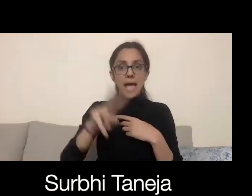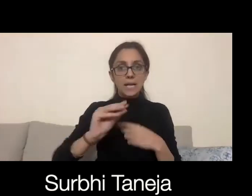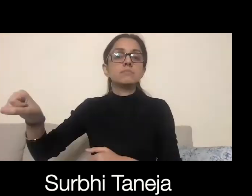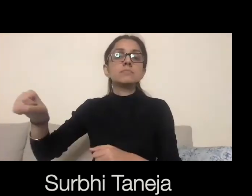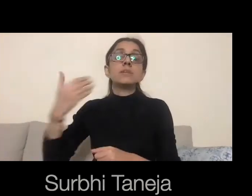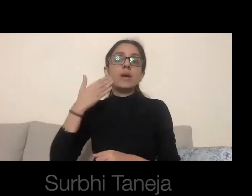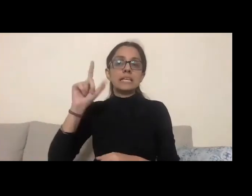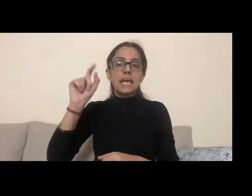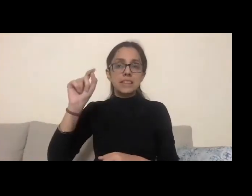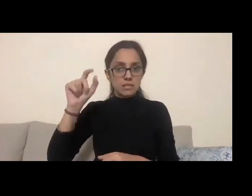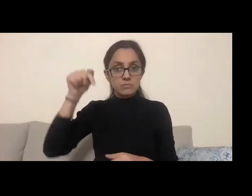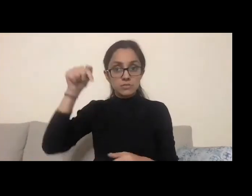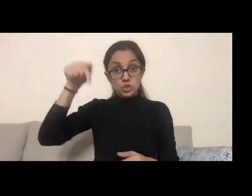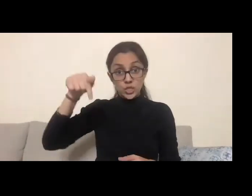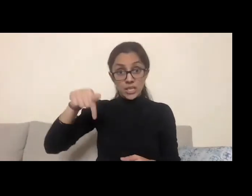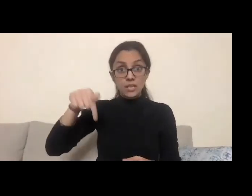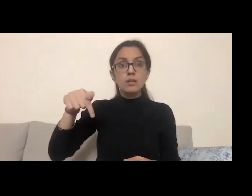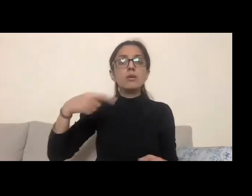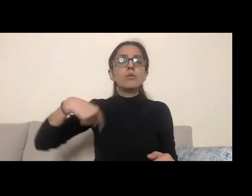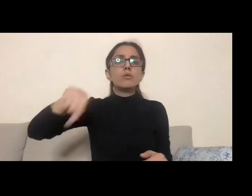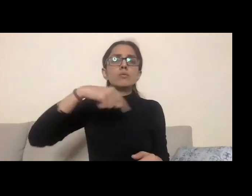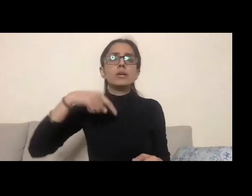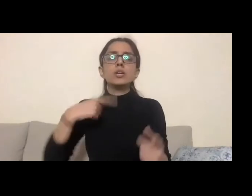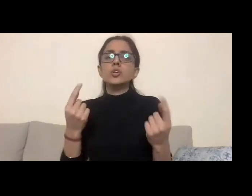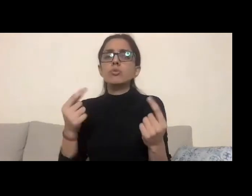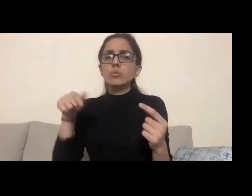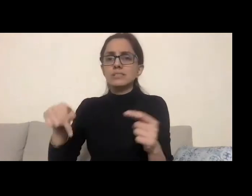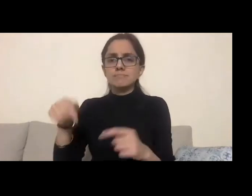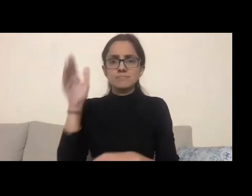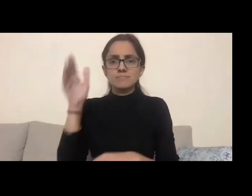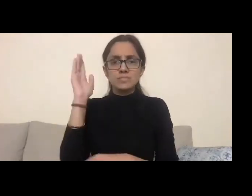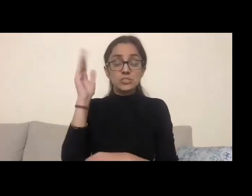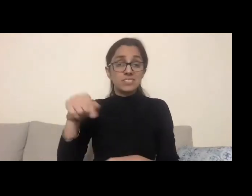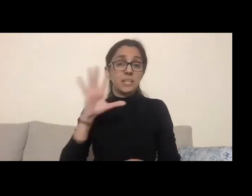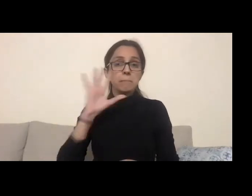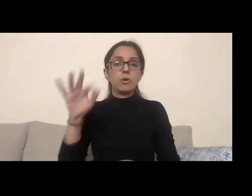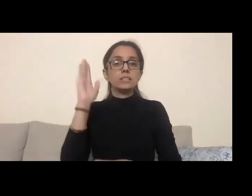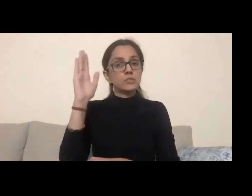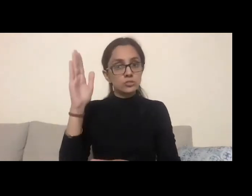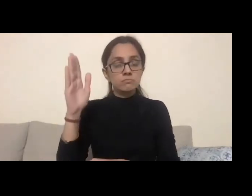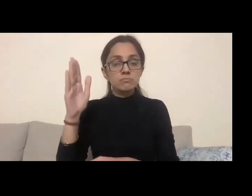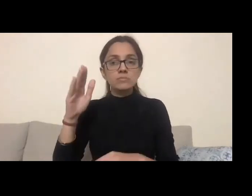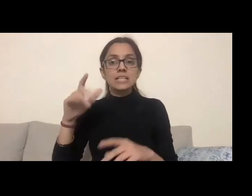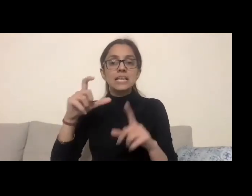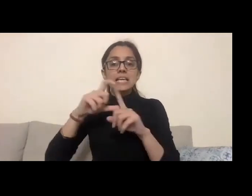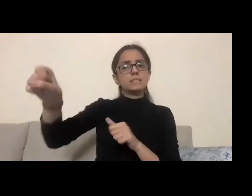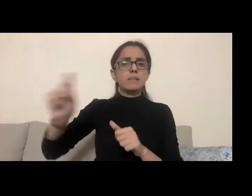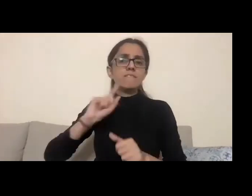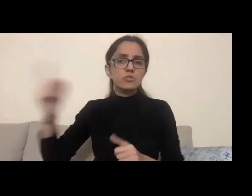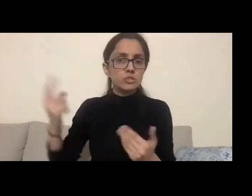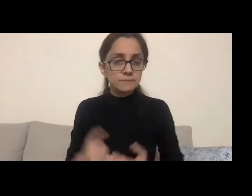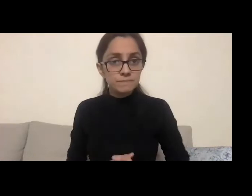series. And today we are doing this session, this very important session on digital accessibility.